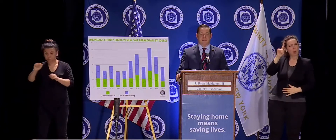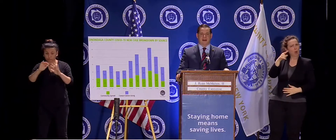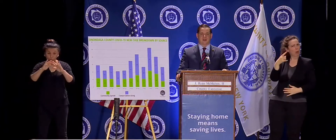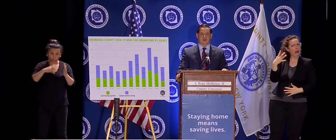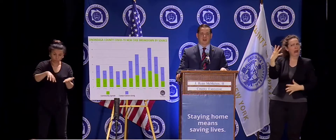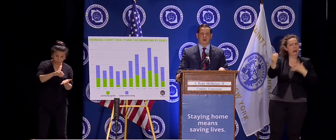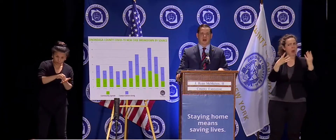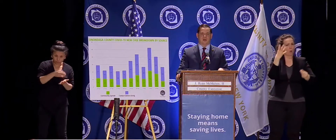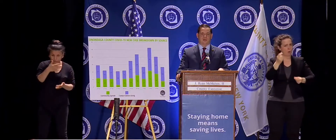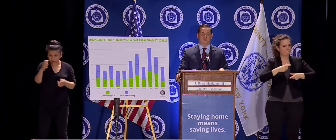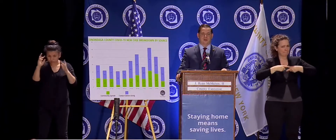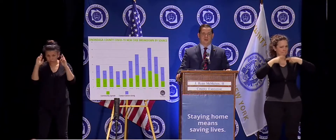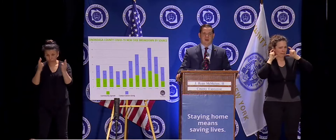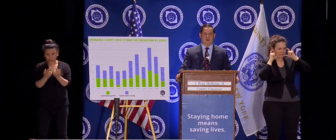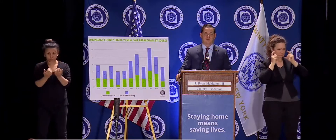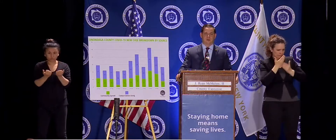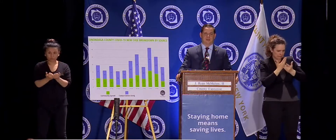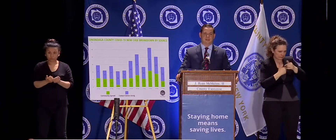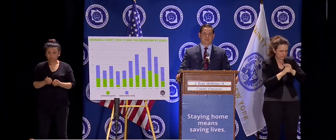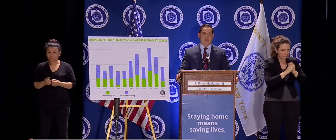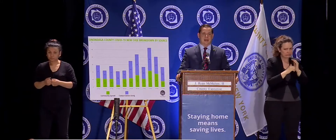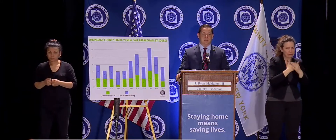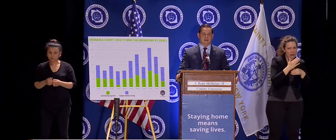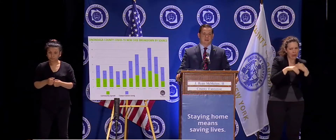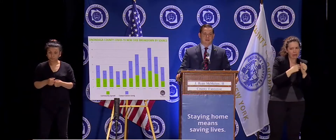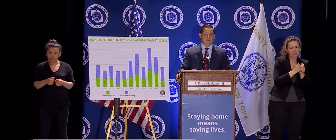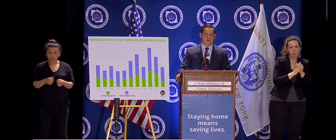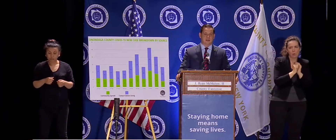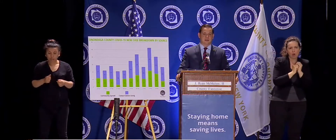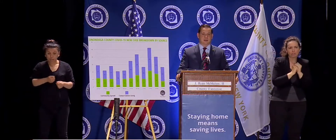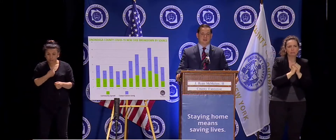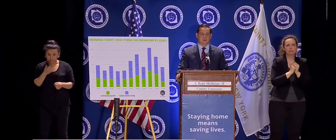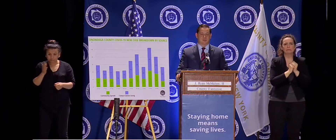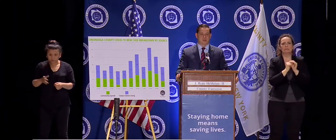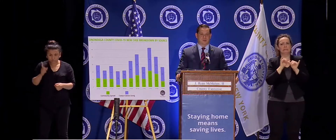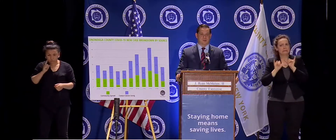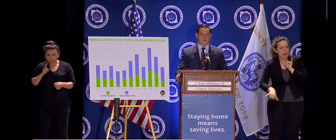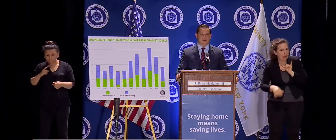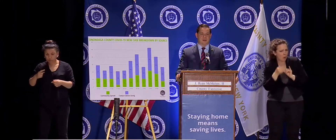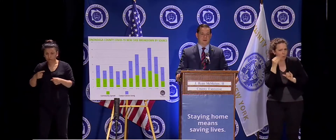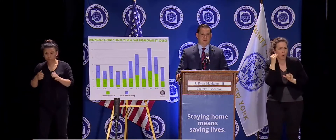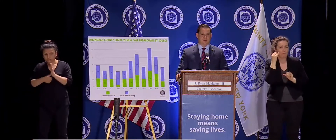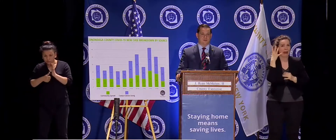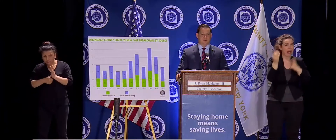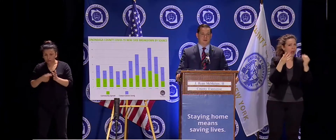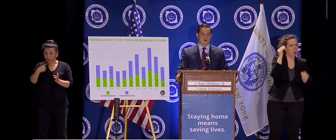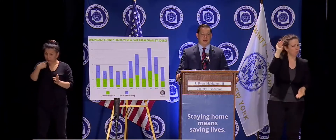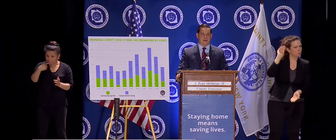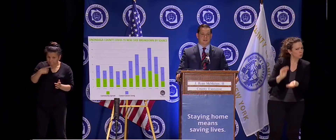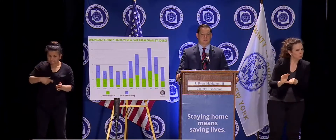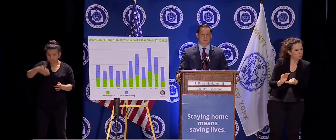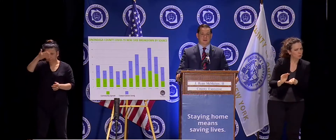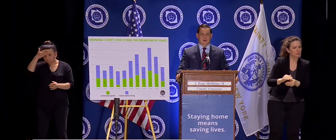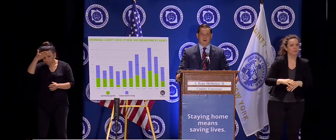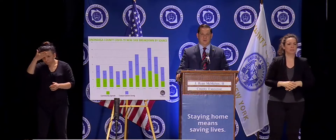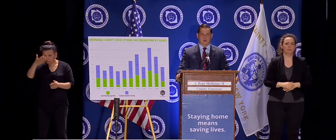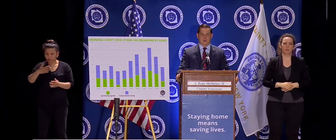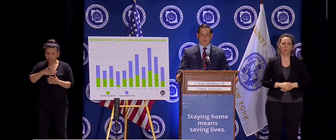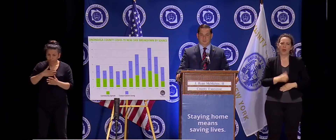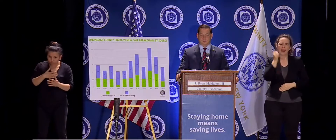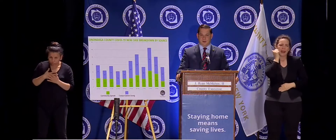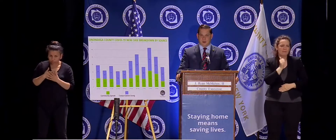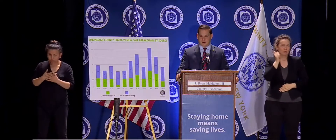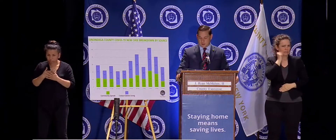be monitoring our health every day, taking our temperatures, being very cognizant of